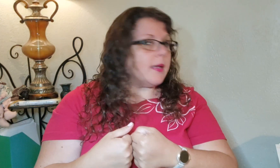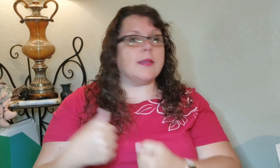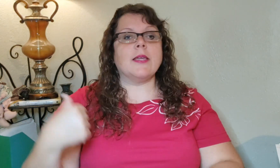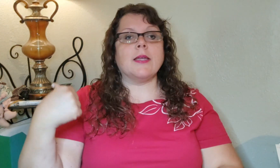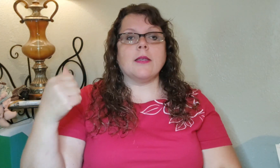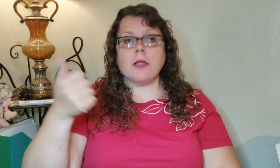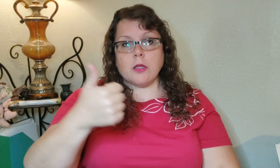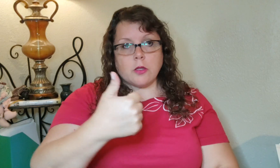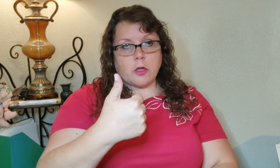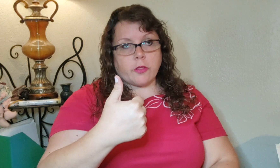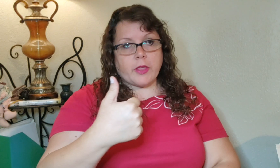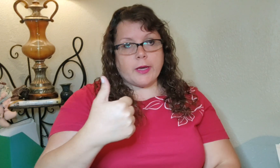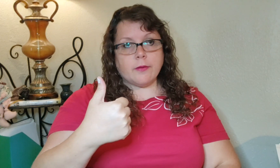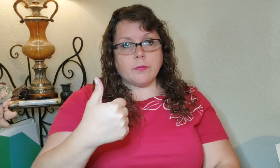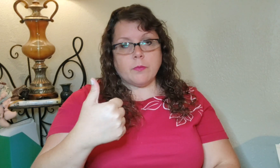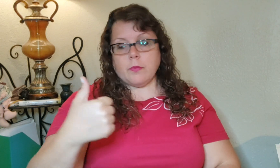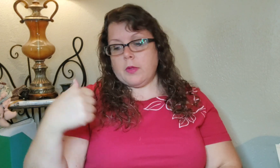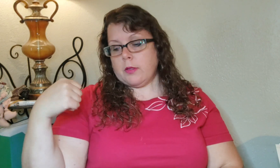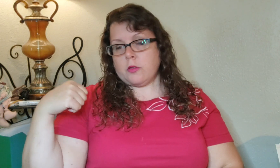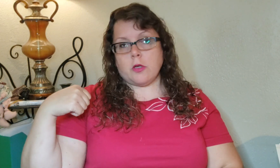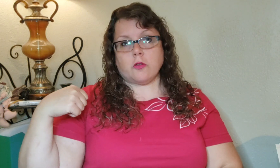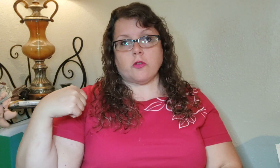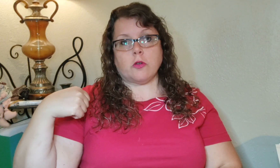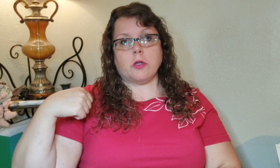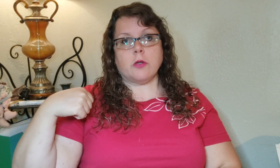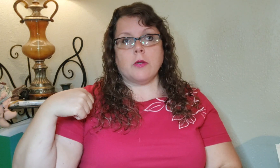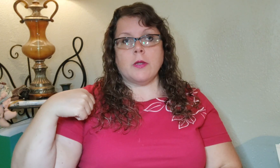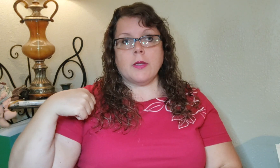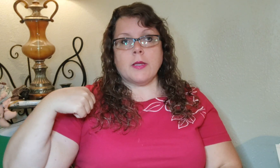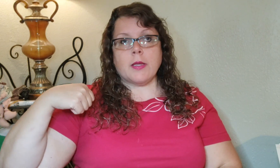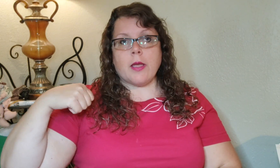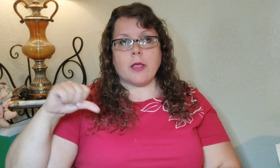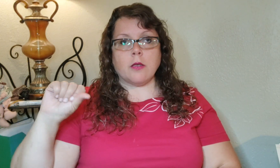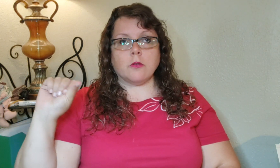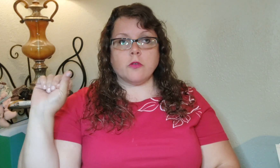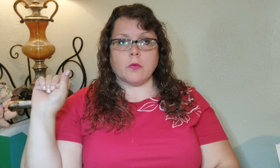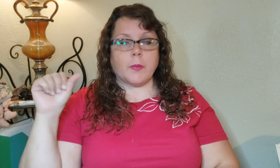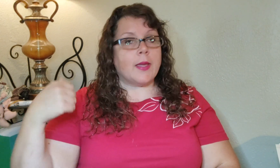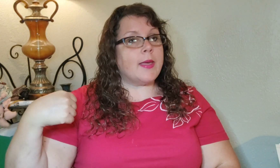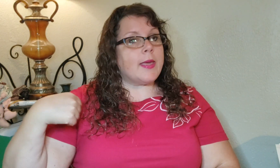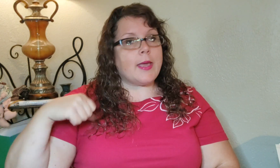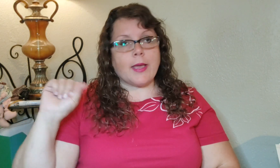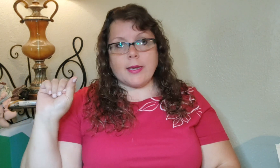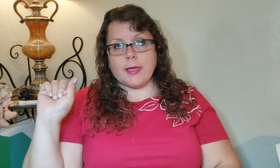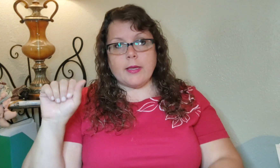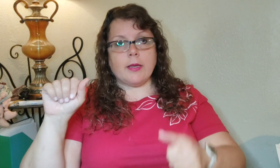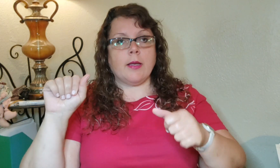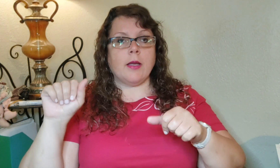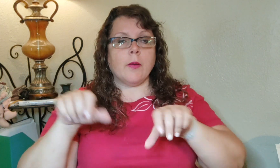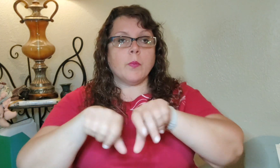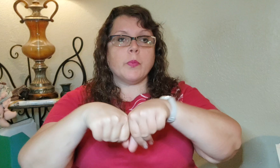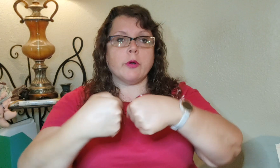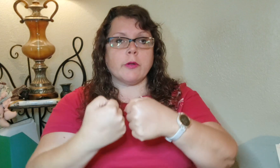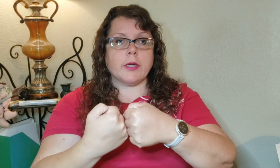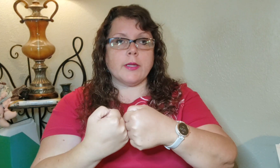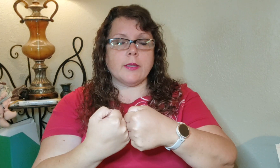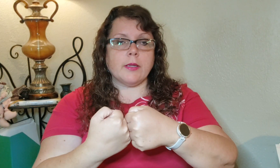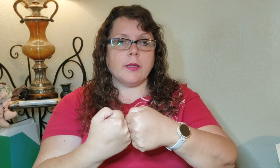and then your thumb to your shoulder, and you swoop. Any broken